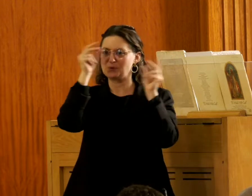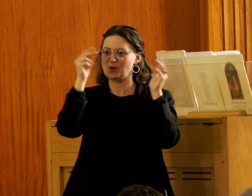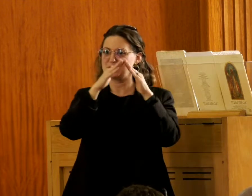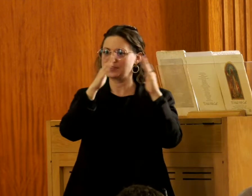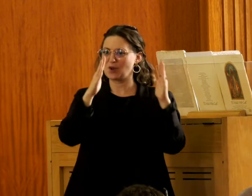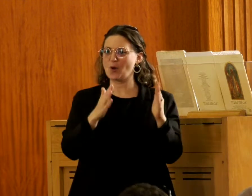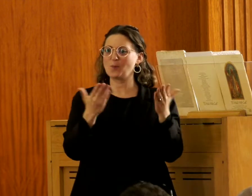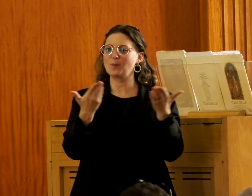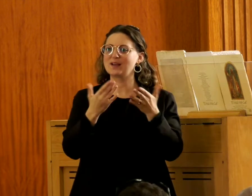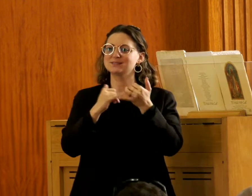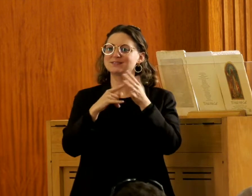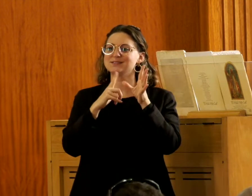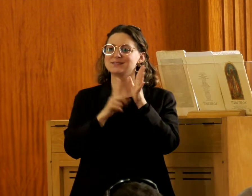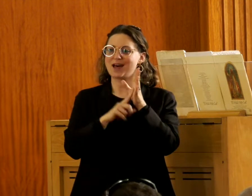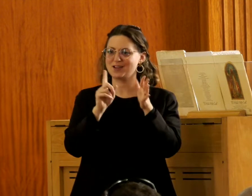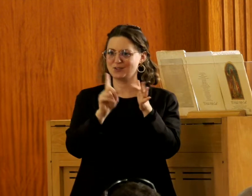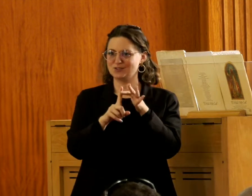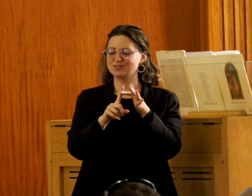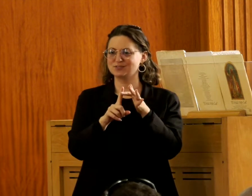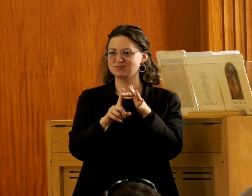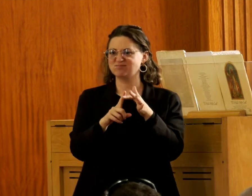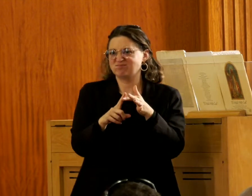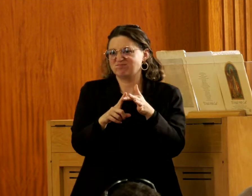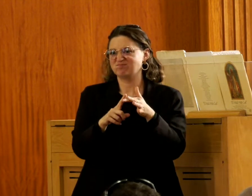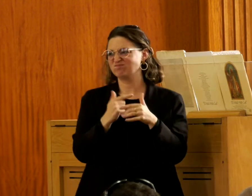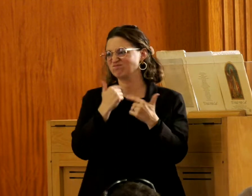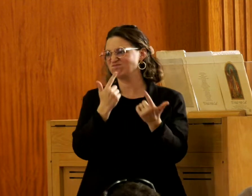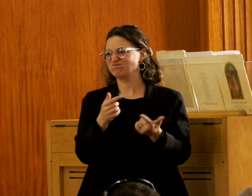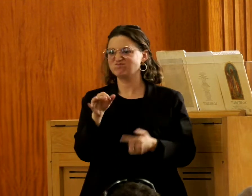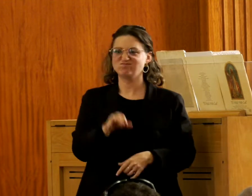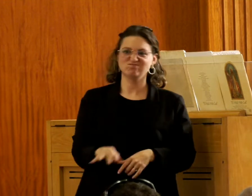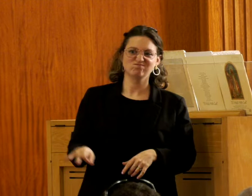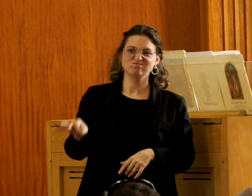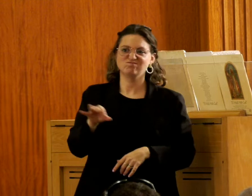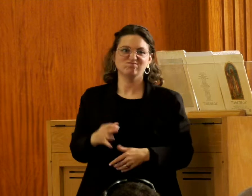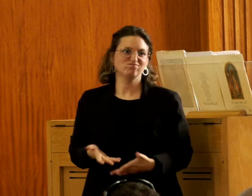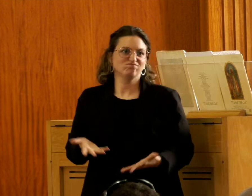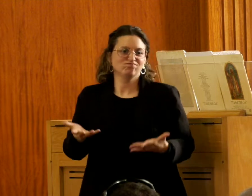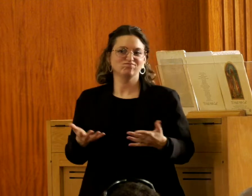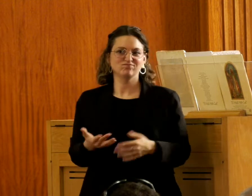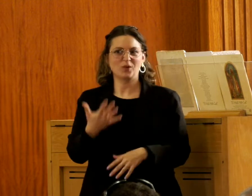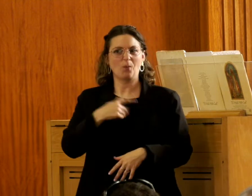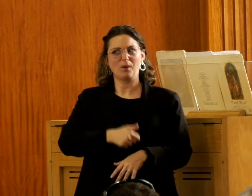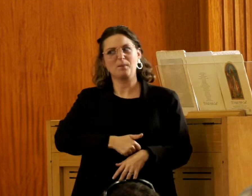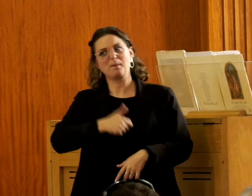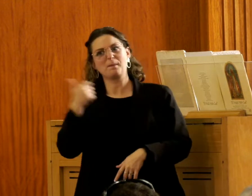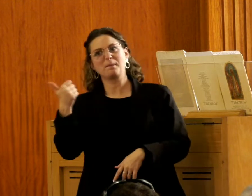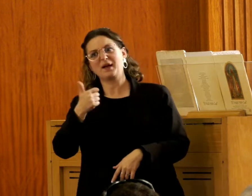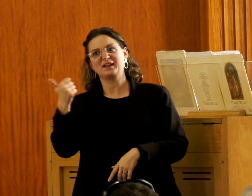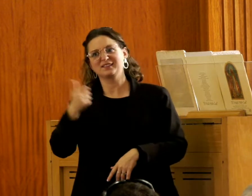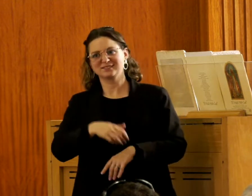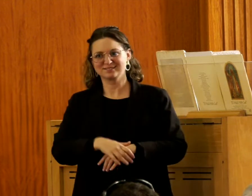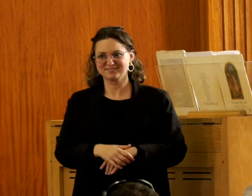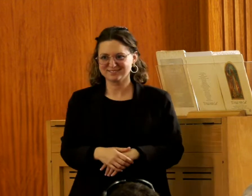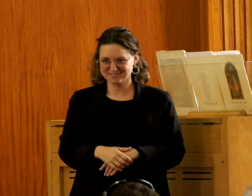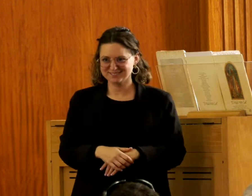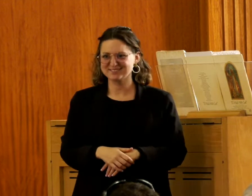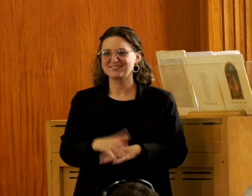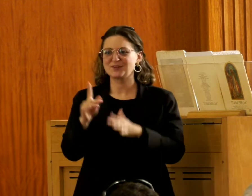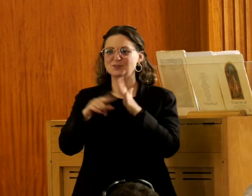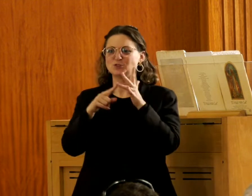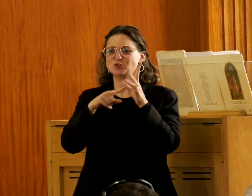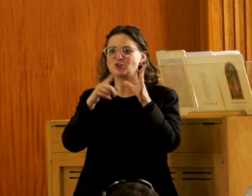in Sale. Joan was nonplussed by this turn of events and couldn't wait to get back to Orbost.